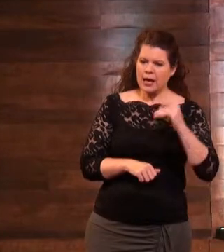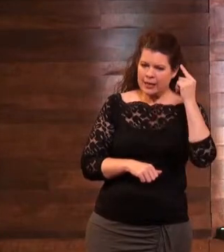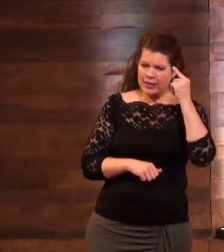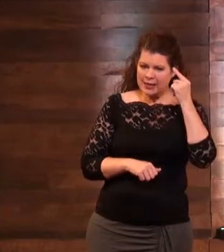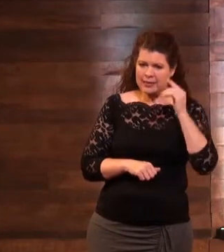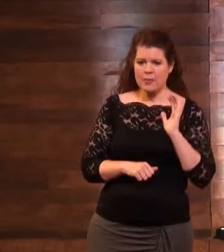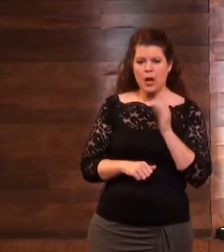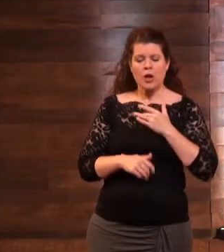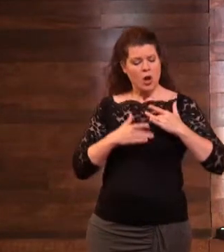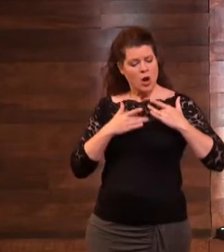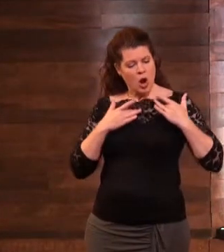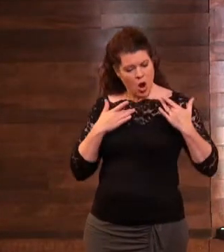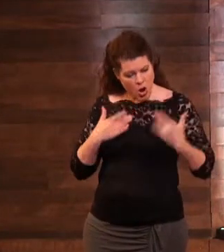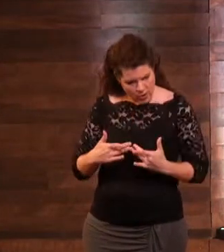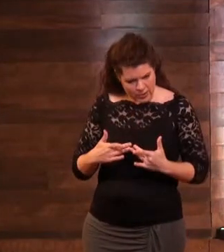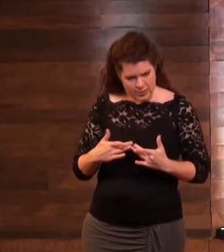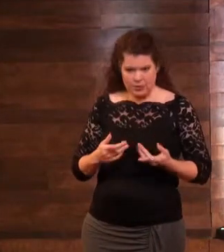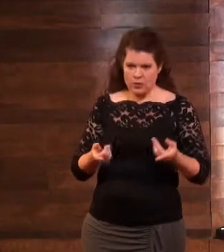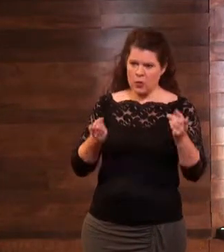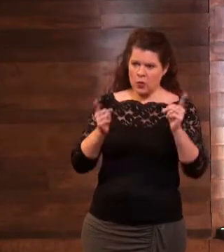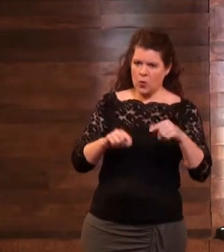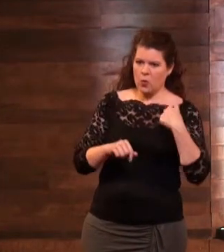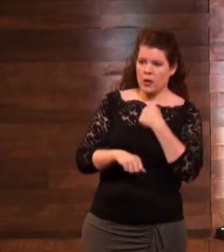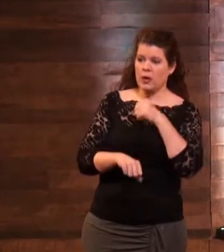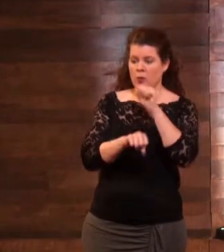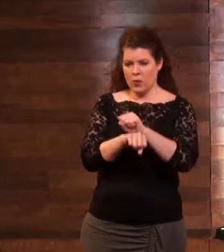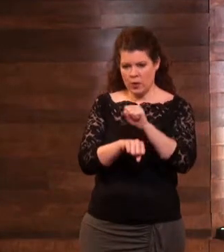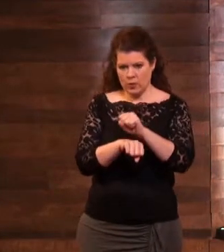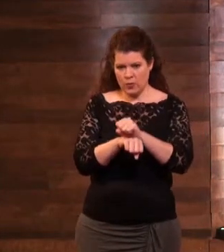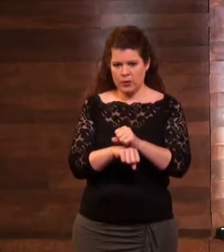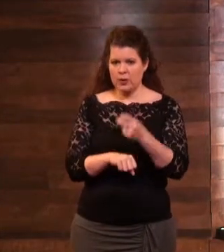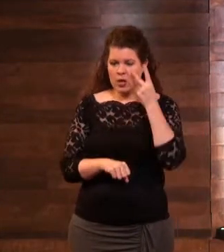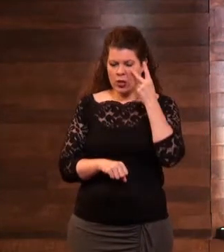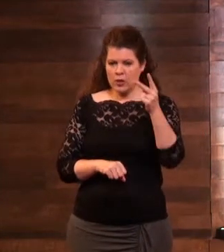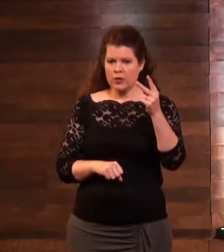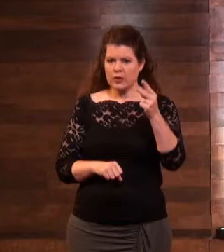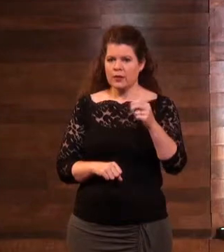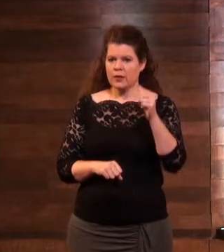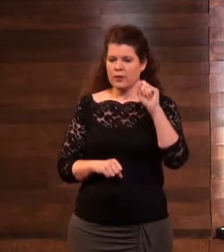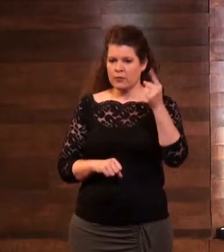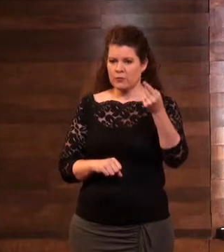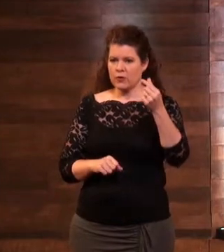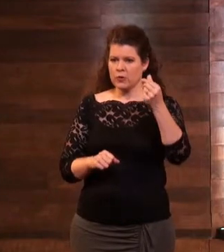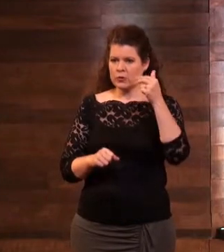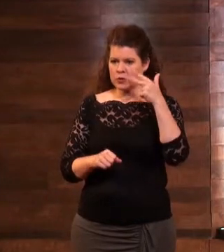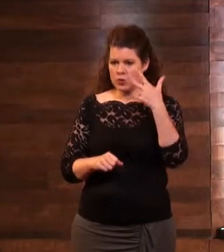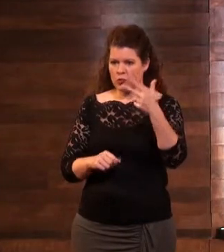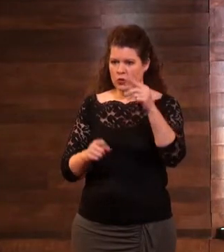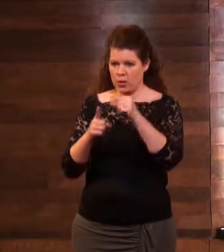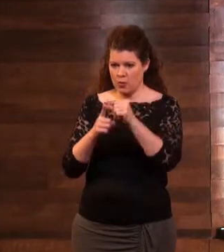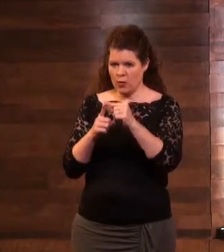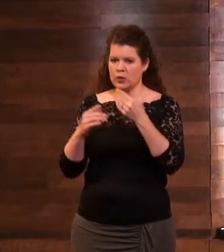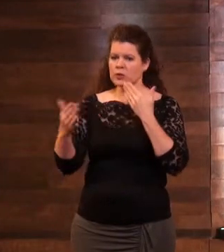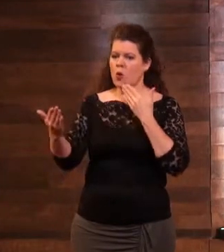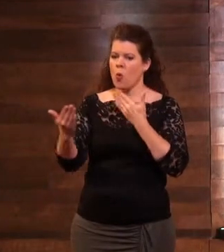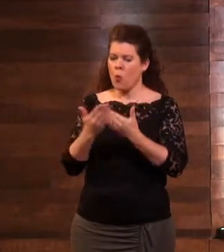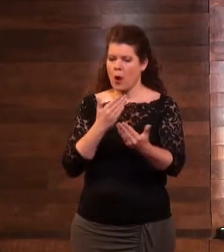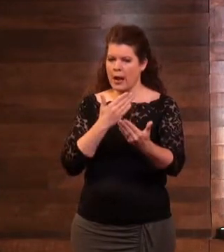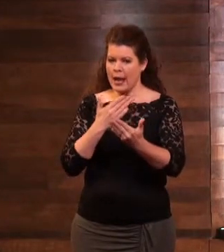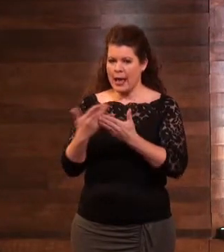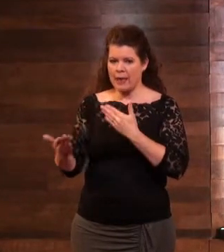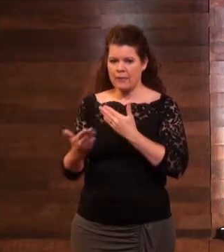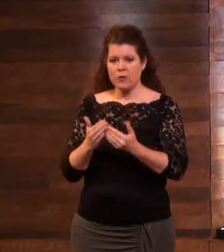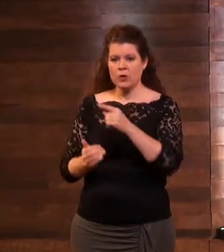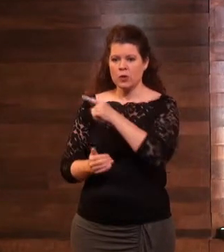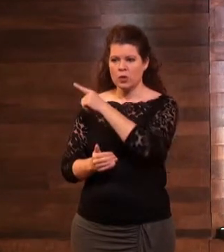this? Look at the first three words of verse 23. Whatever you do. See, you can't